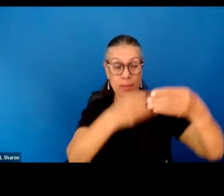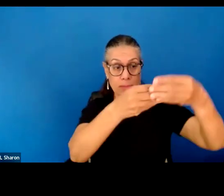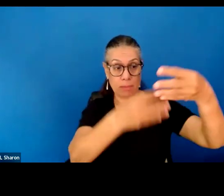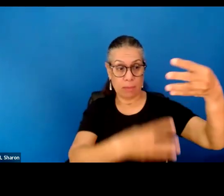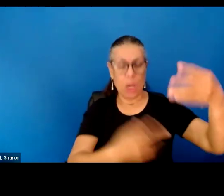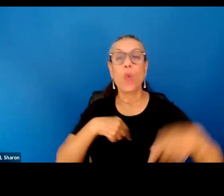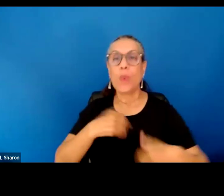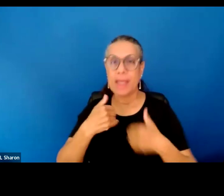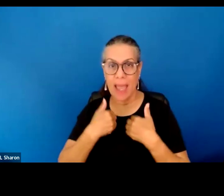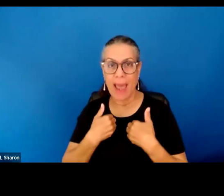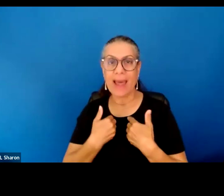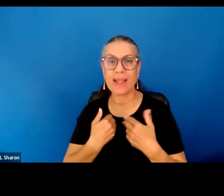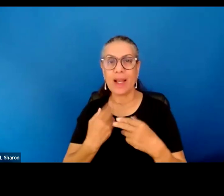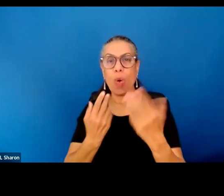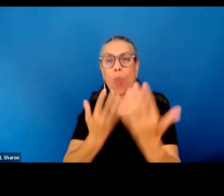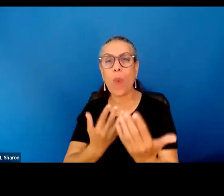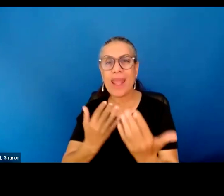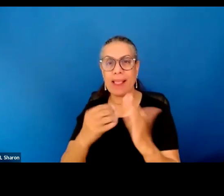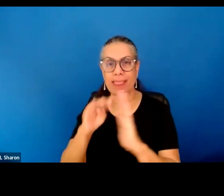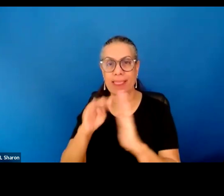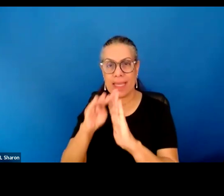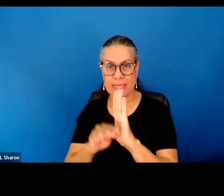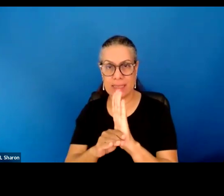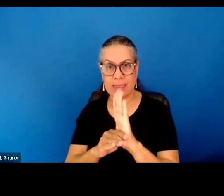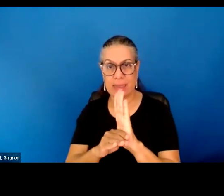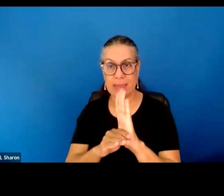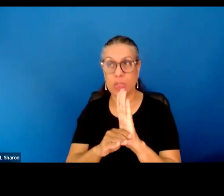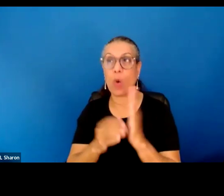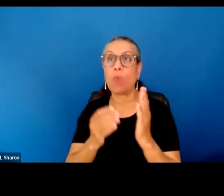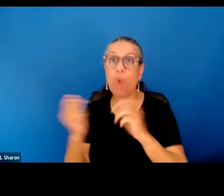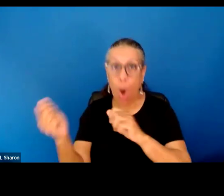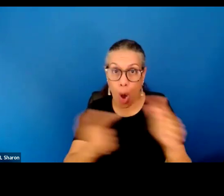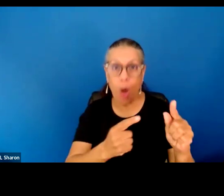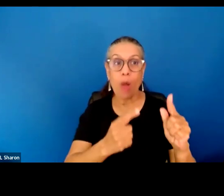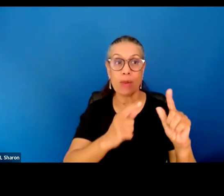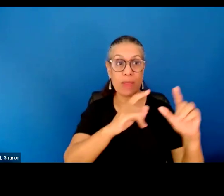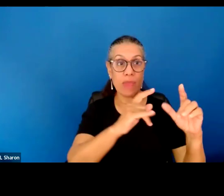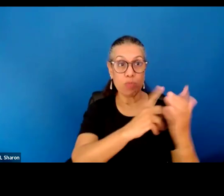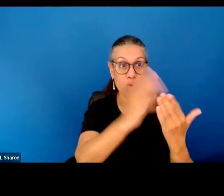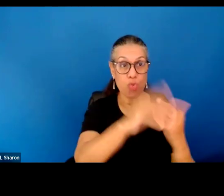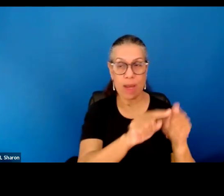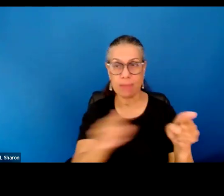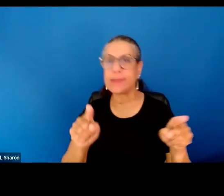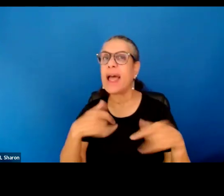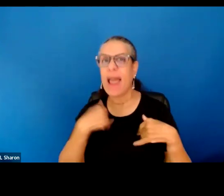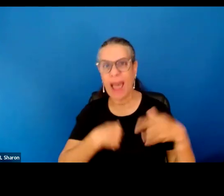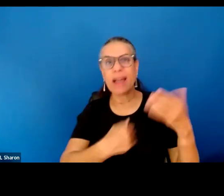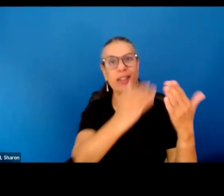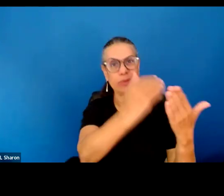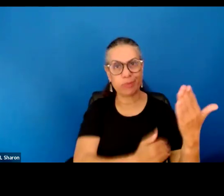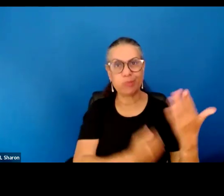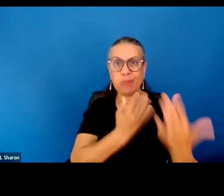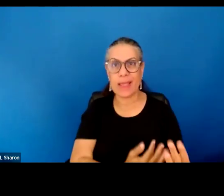we then called the wait list to see if we could backfill it. But I'll make sure that Chief Sanchez reports that out. But